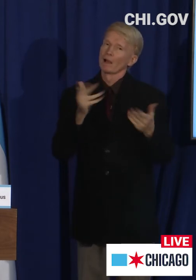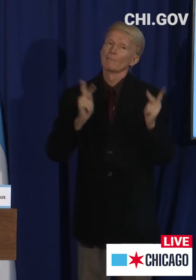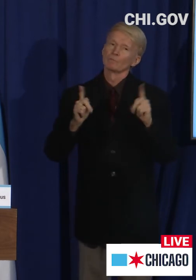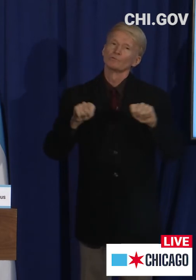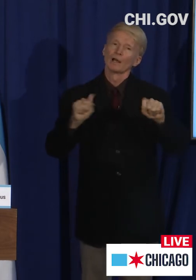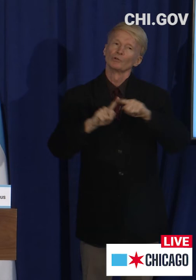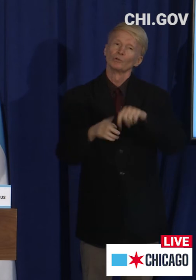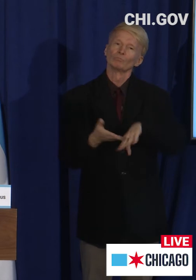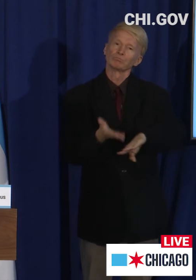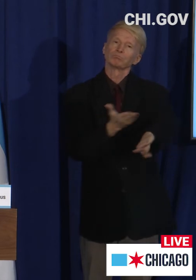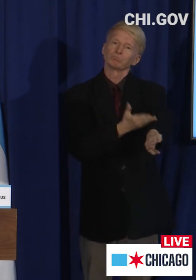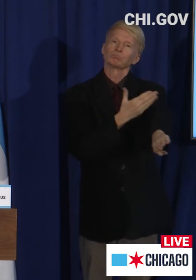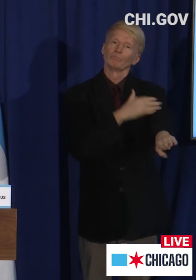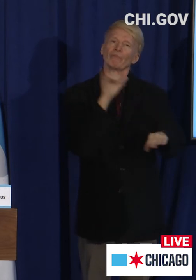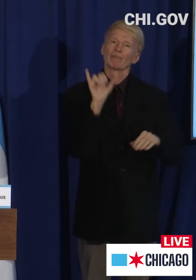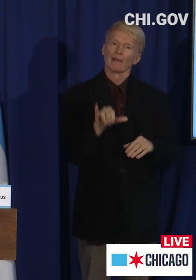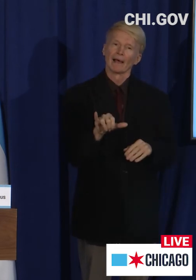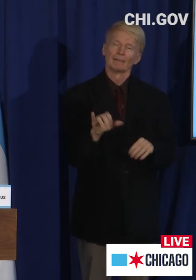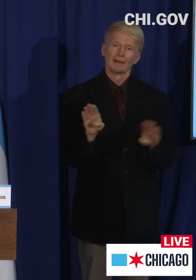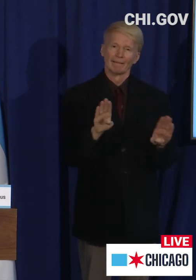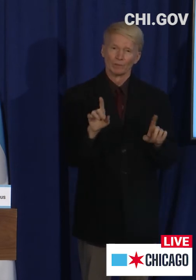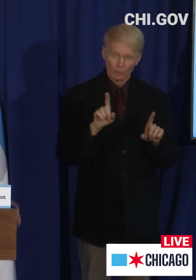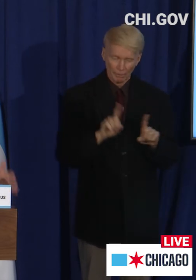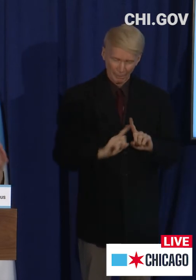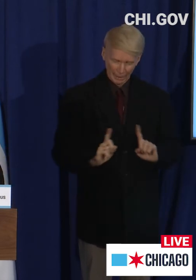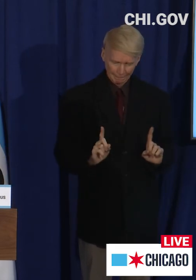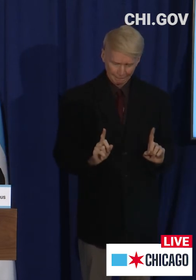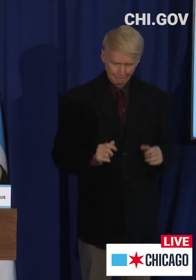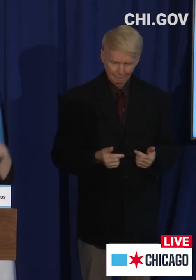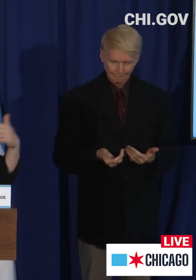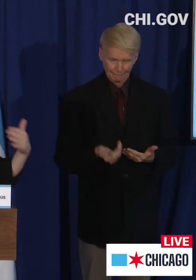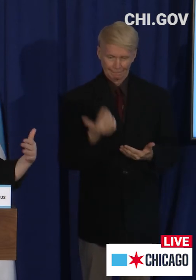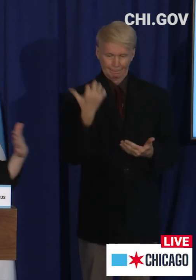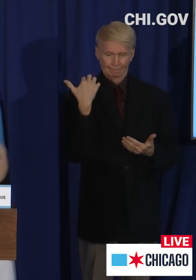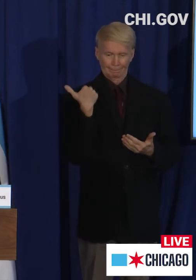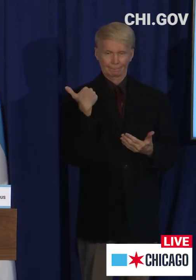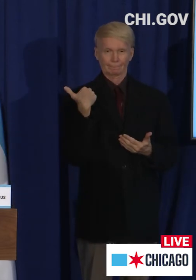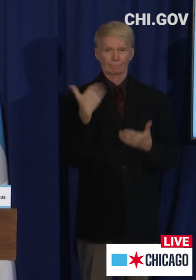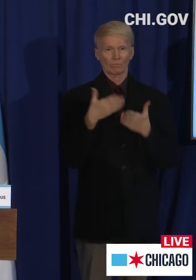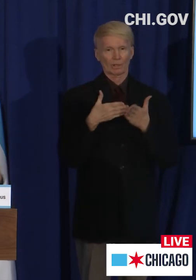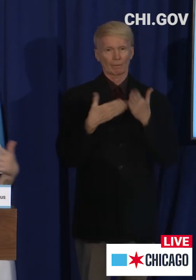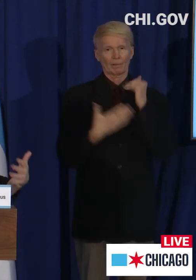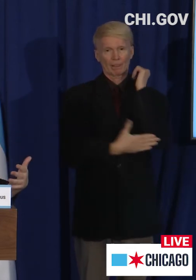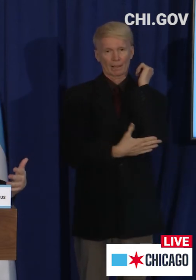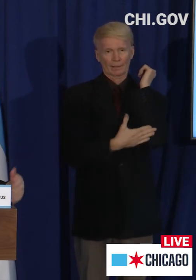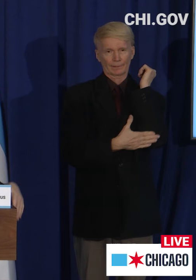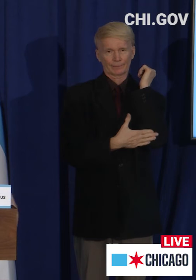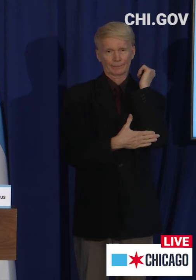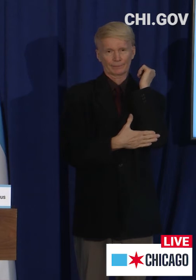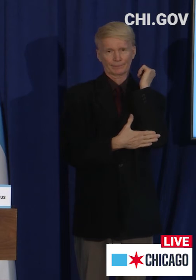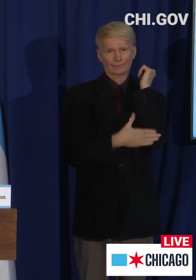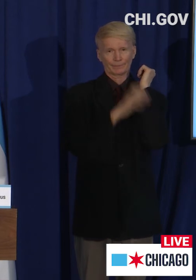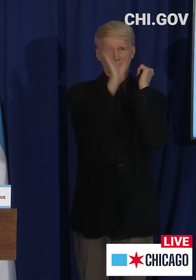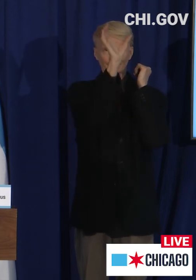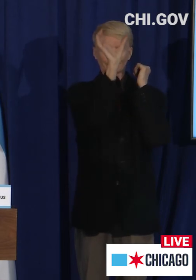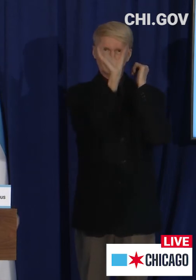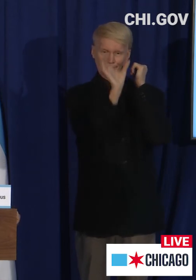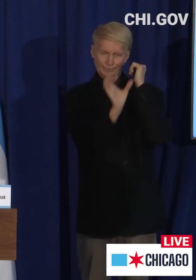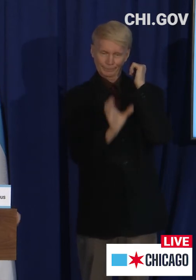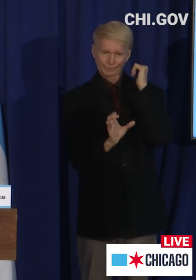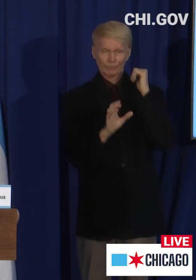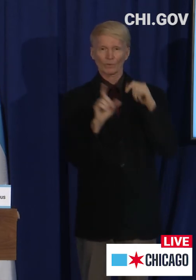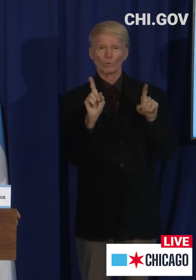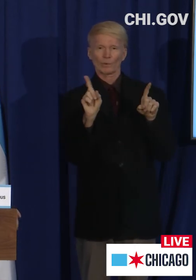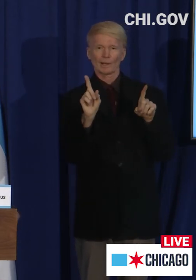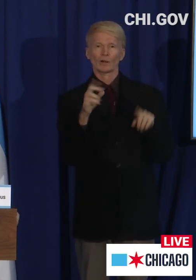this. But what I can say, we have shared previously some of this geographic breakdown by risk. And when